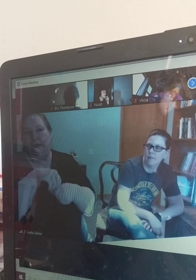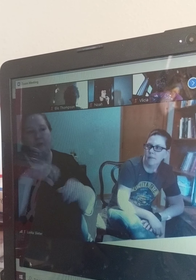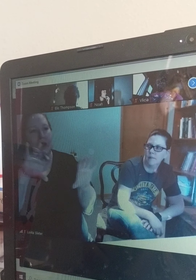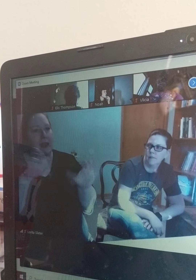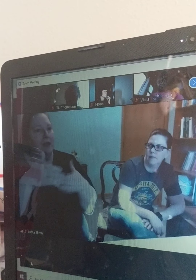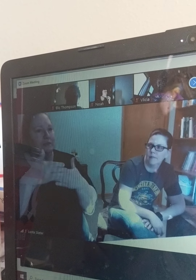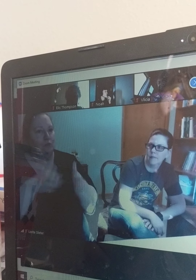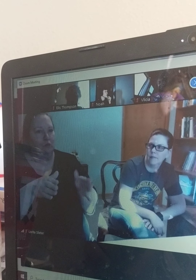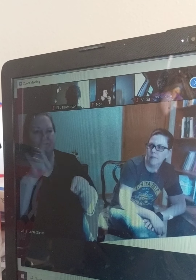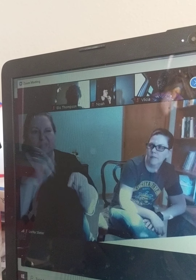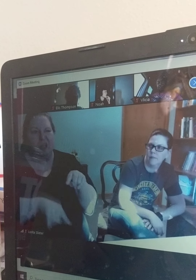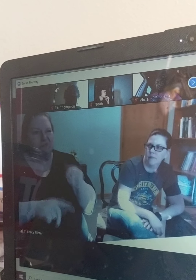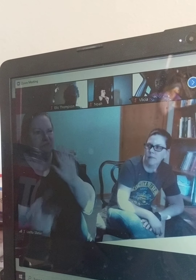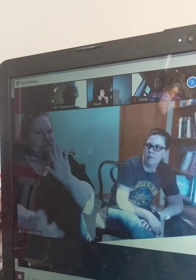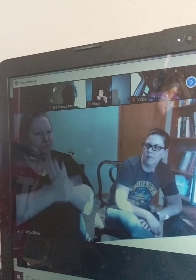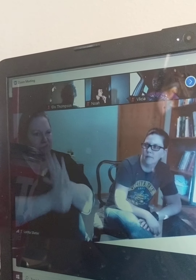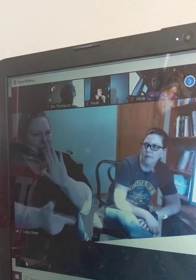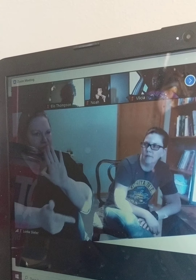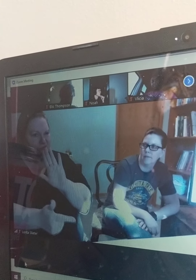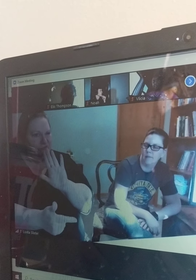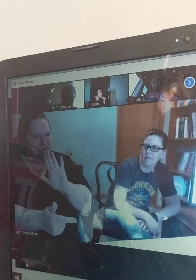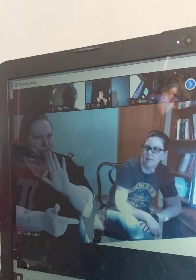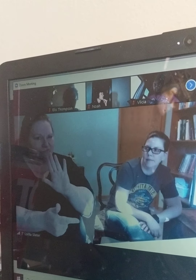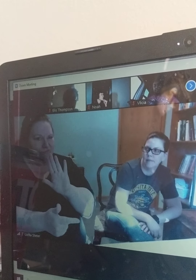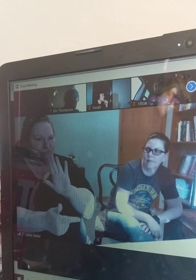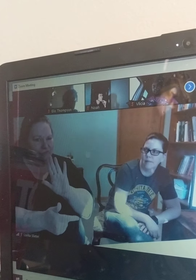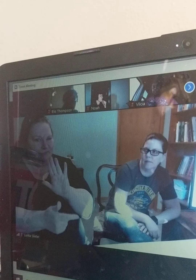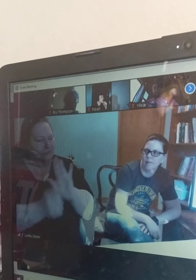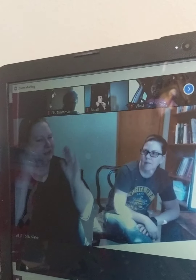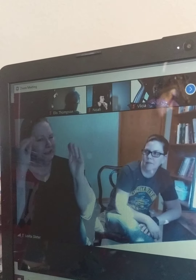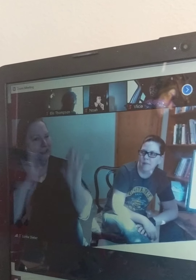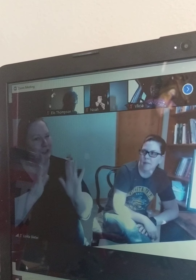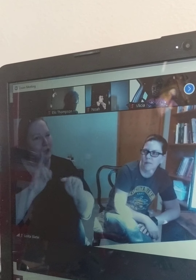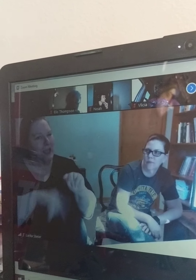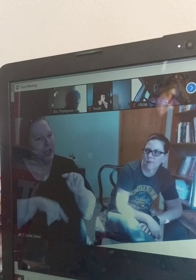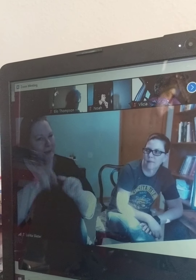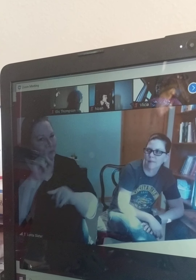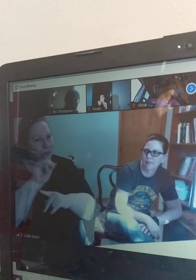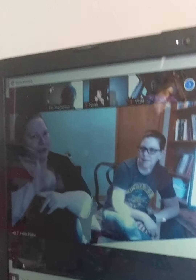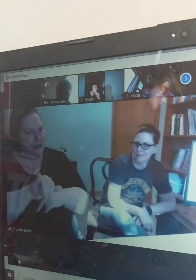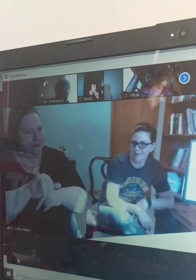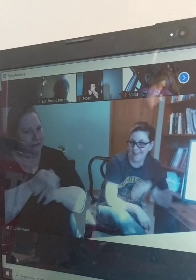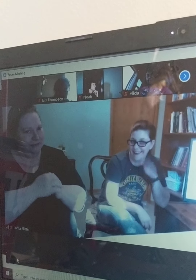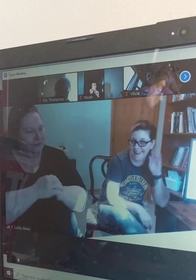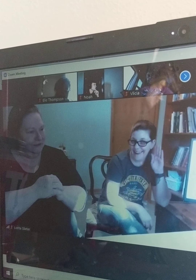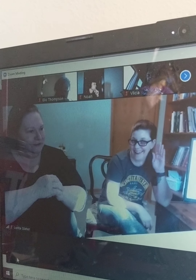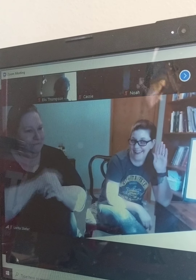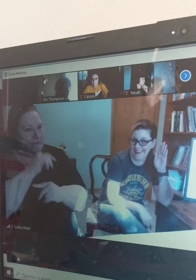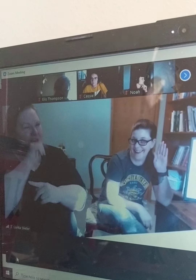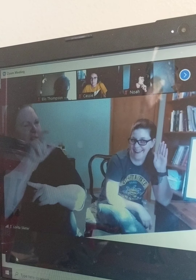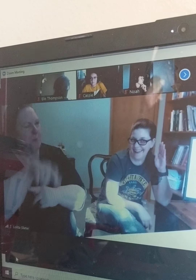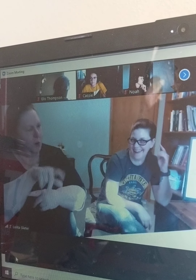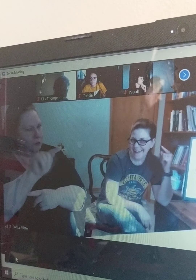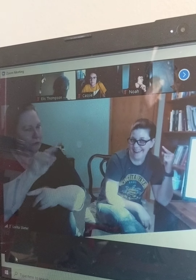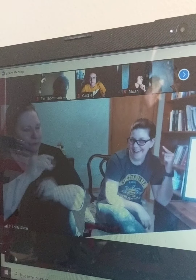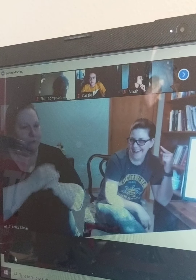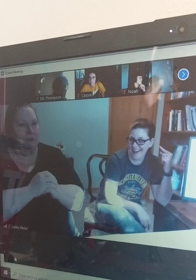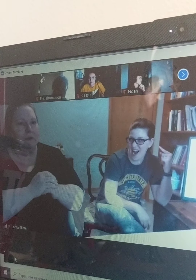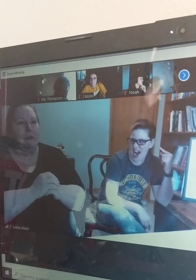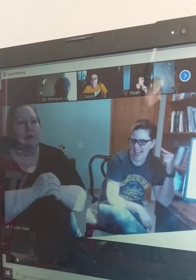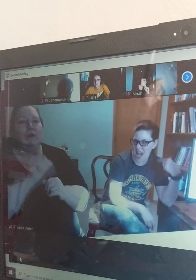honor. And so typically I cannot give you sign names in class. It's kind of like against our